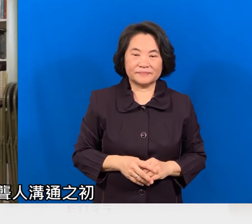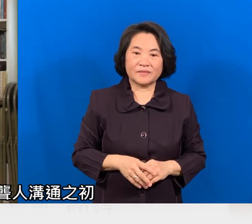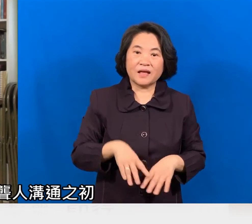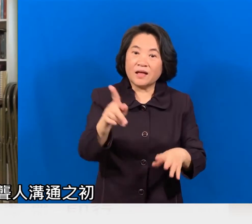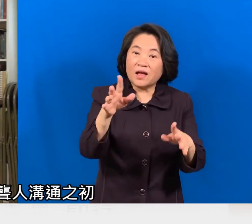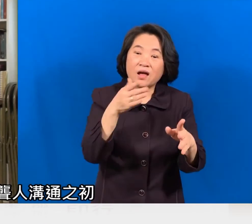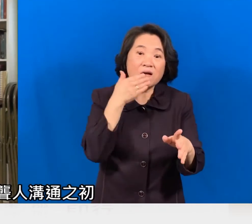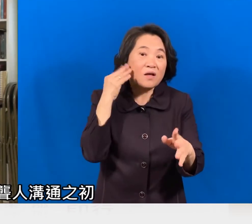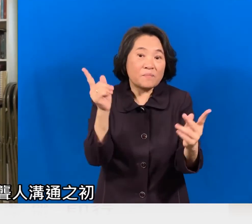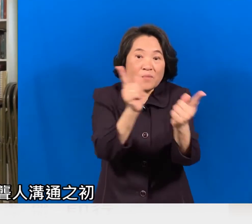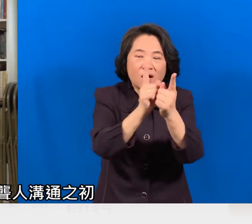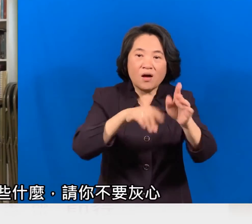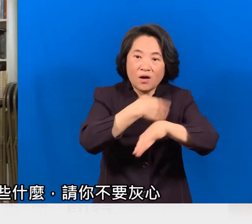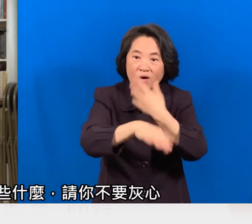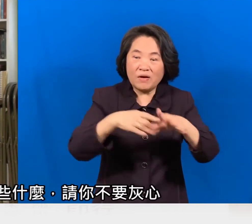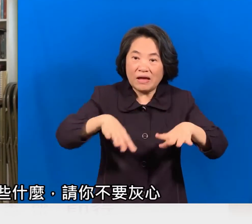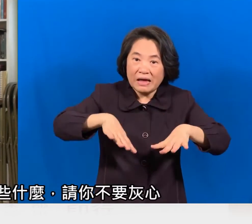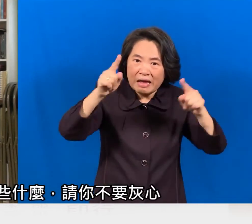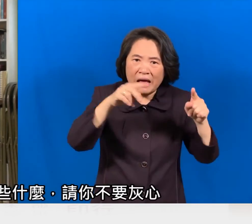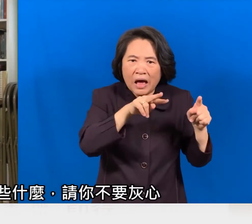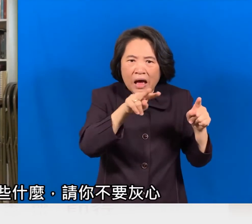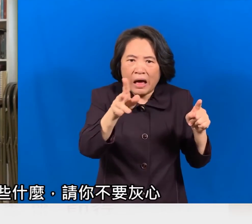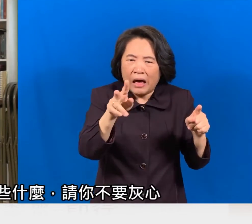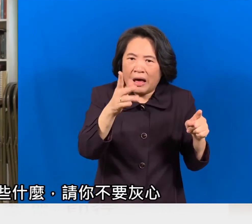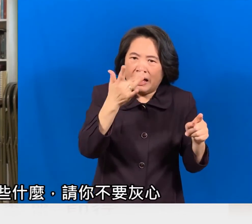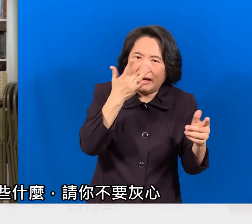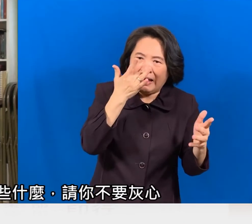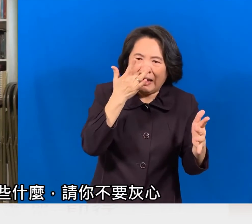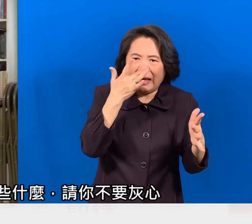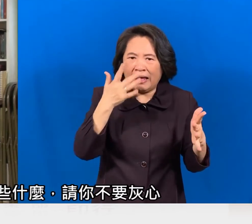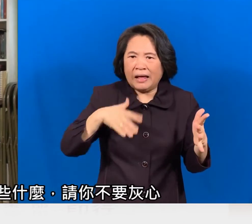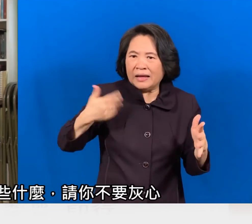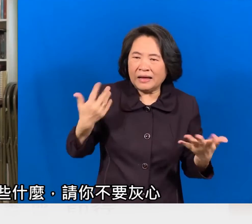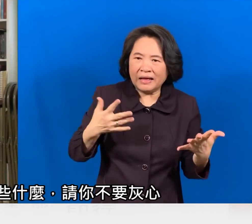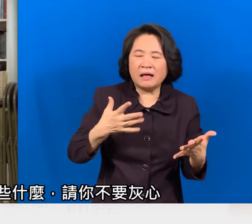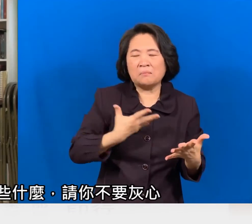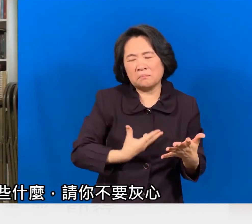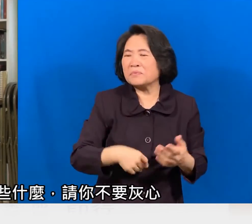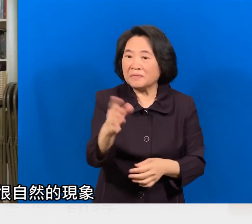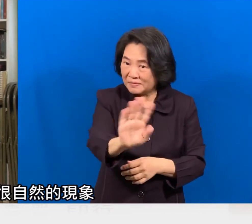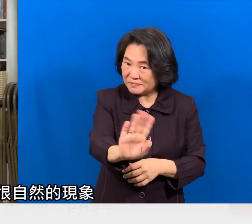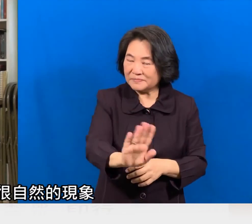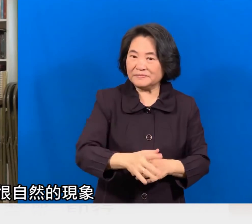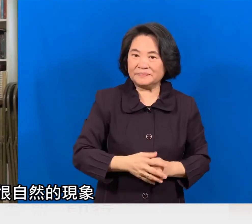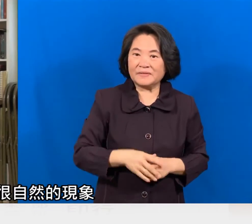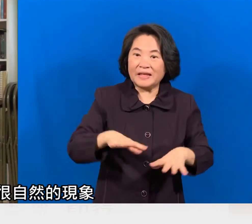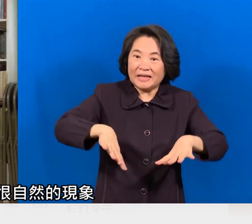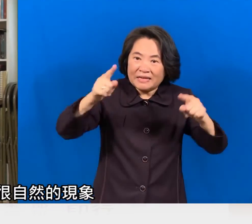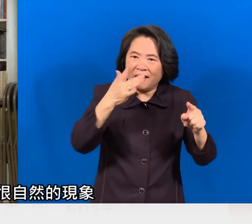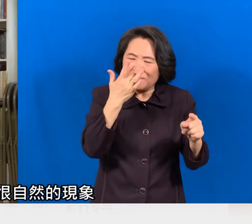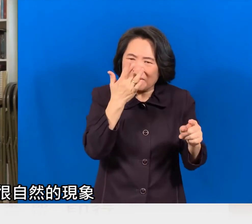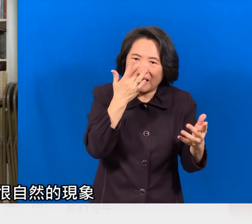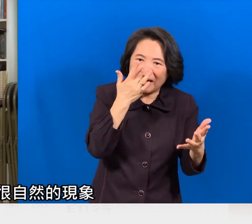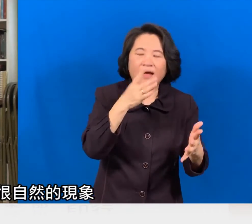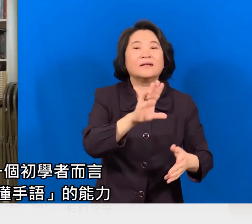As you begin communicating with deaf people, don't get discouraged if you can't immediately understand what they're signing. This is a